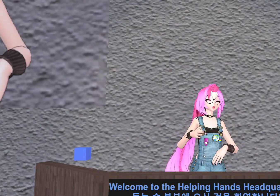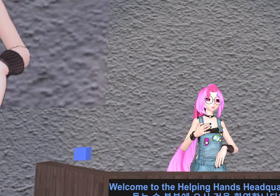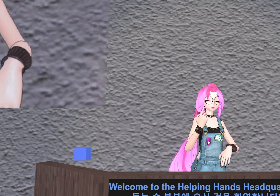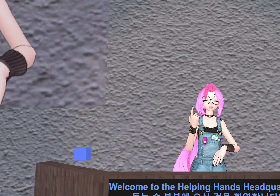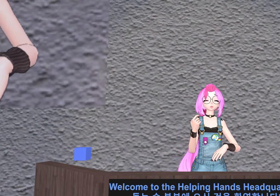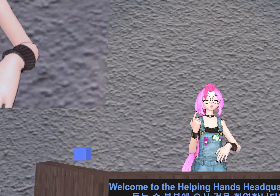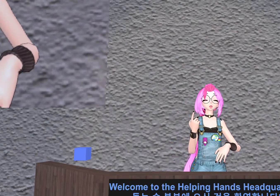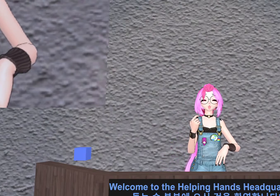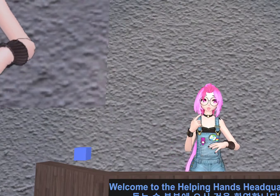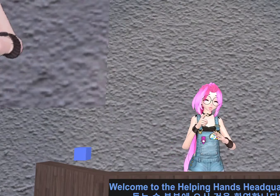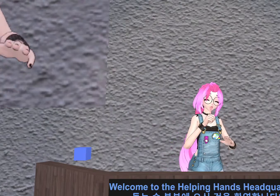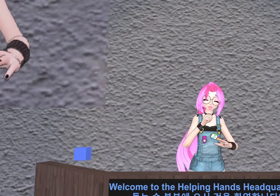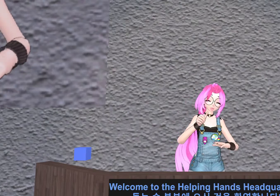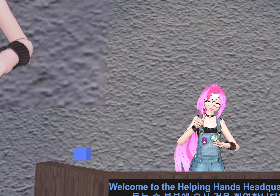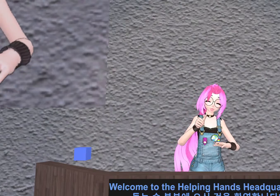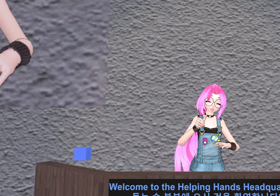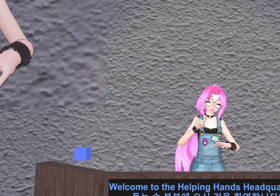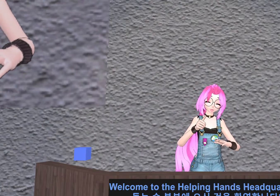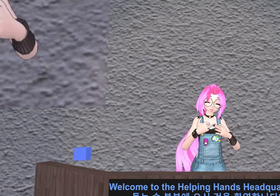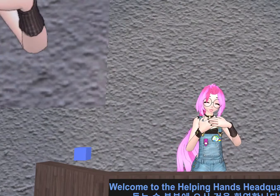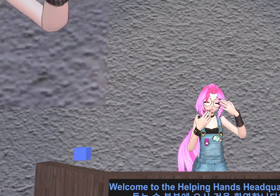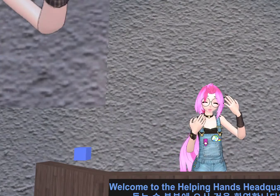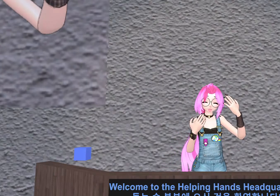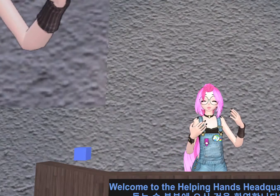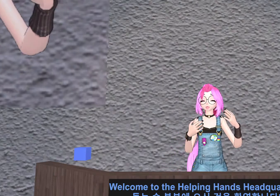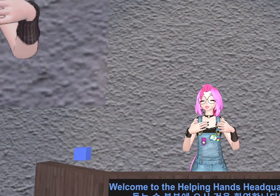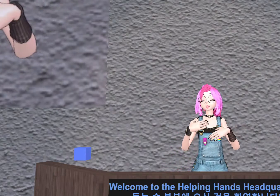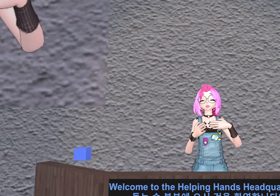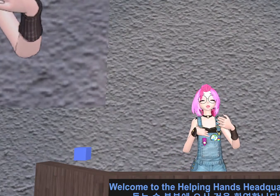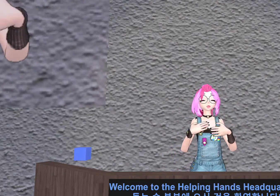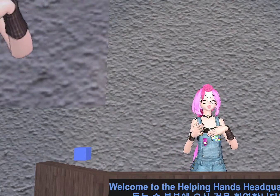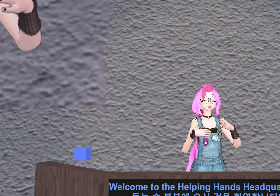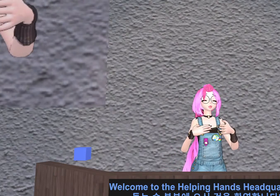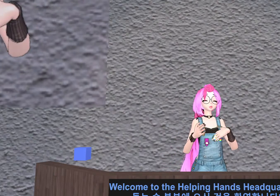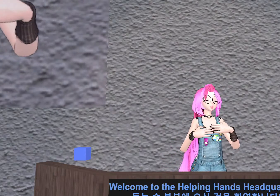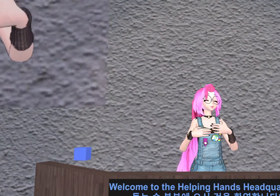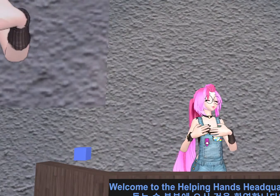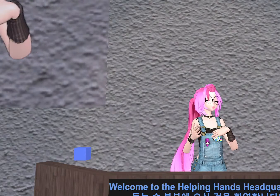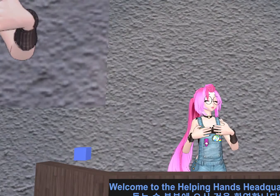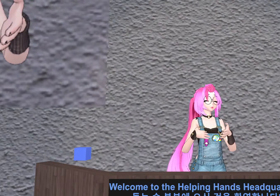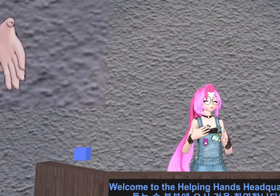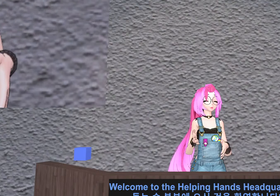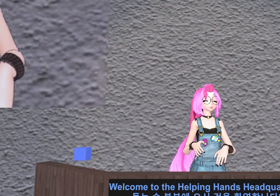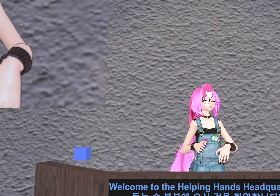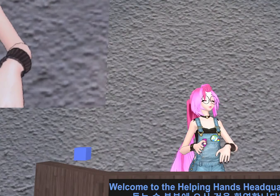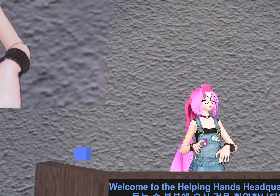Okay, cool. Do we have any other questions? Doesn't have to be about queer-related signs. Could be about anything.